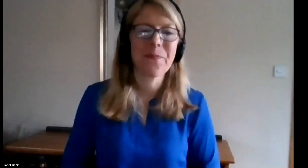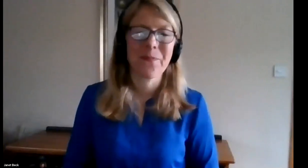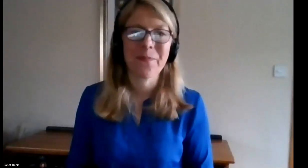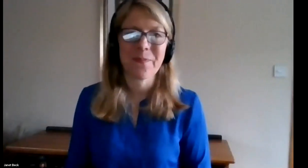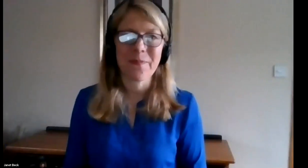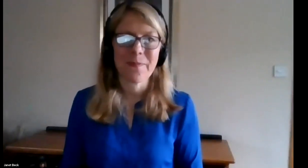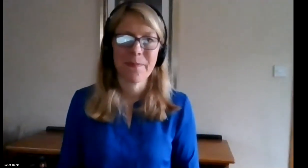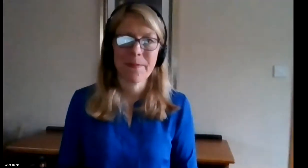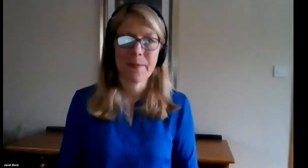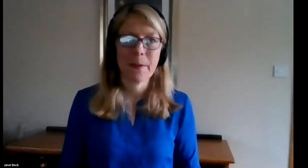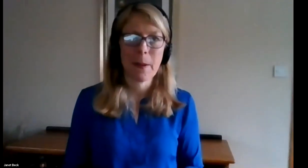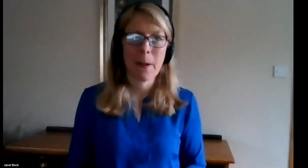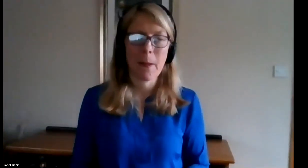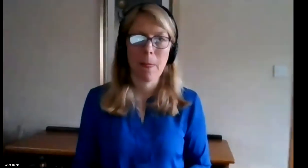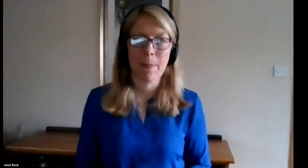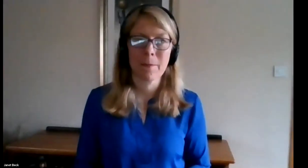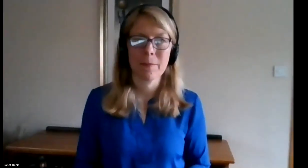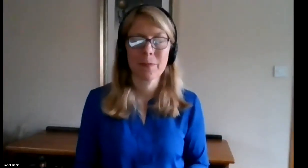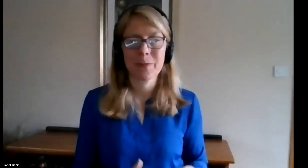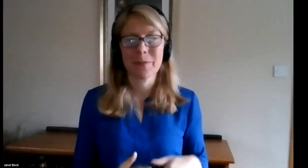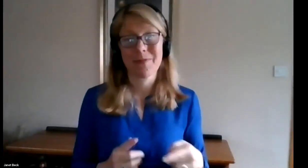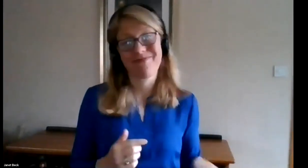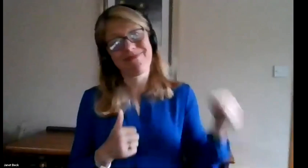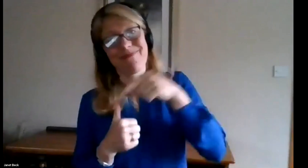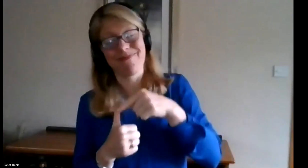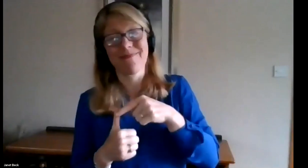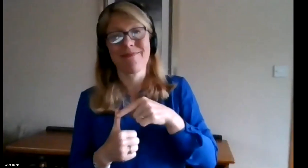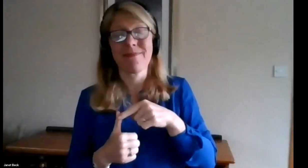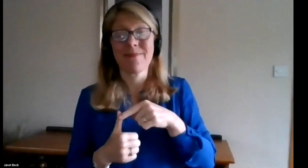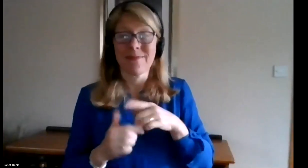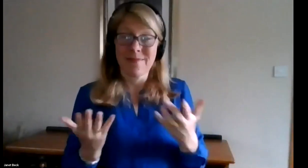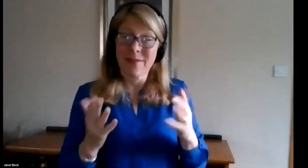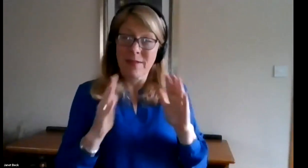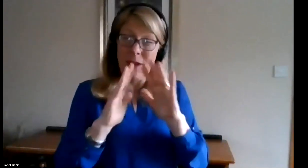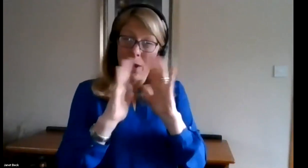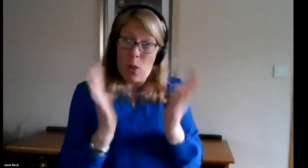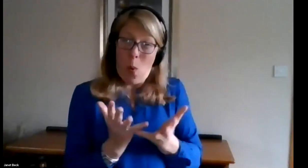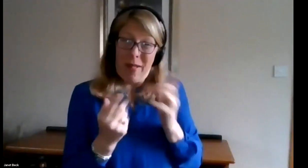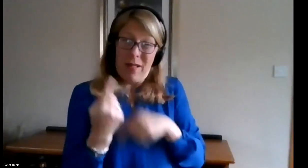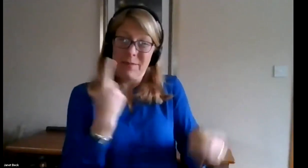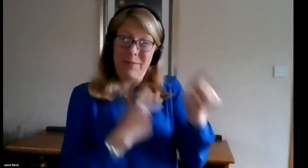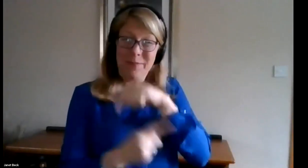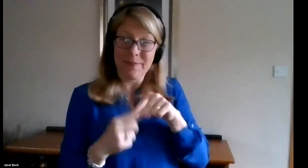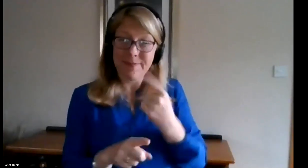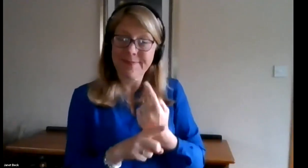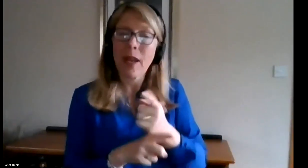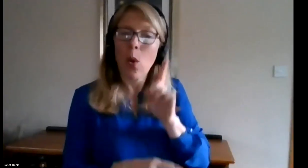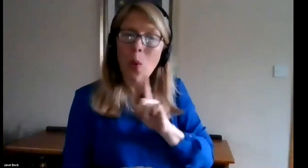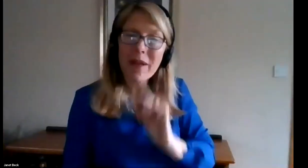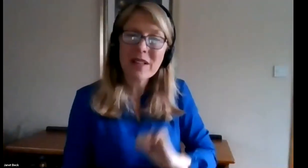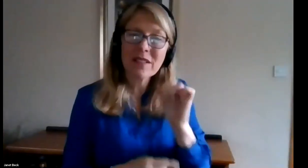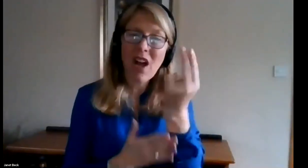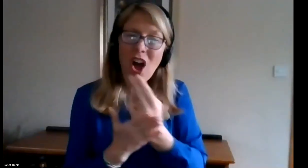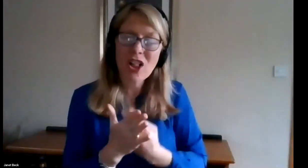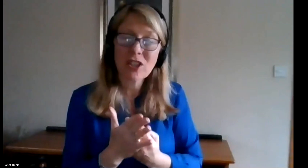I guess on a global scale, what I would like to say about women's art is that a lot of exhibitions had been planned for 2020 around the world,